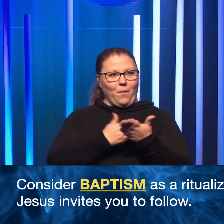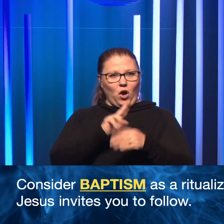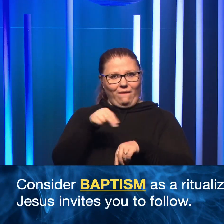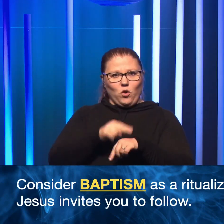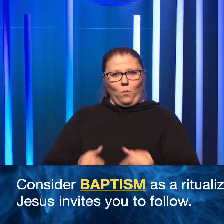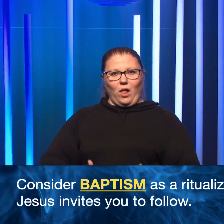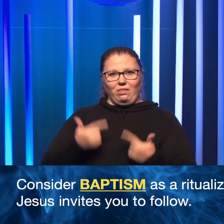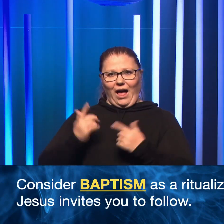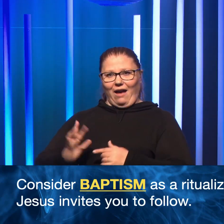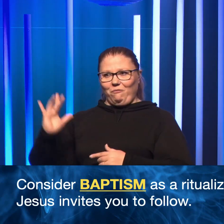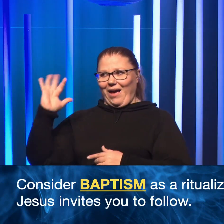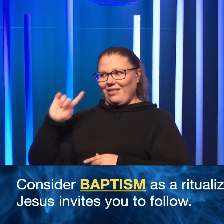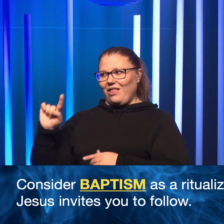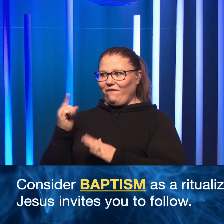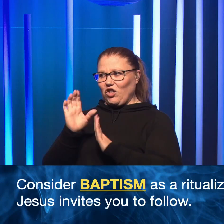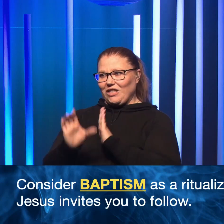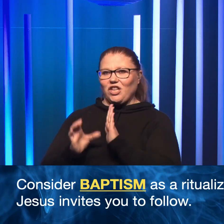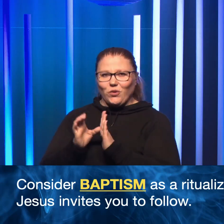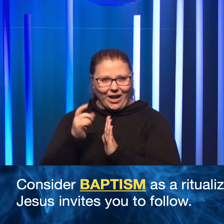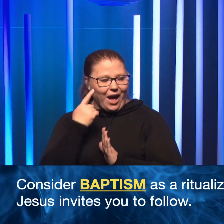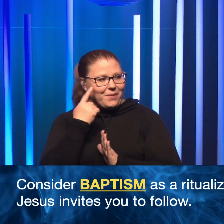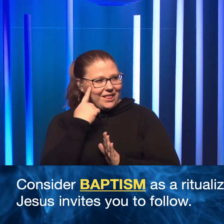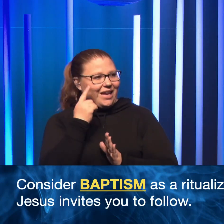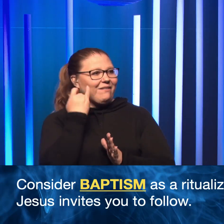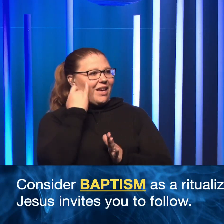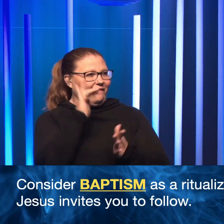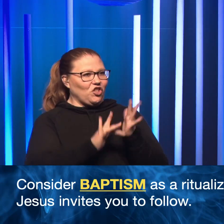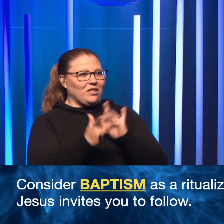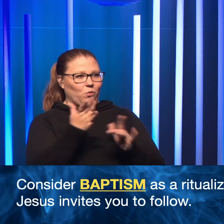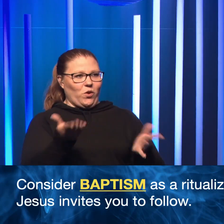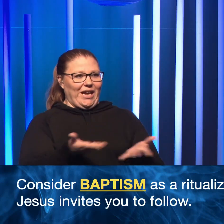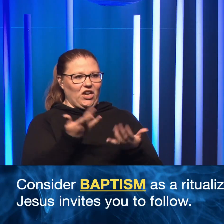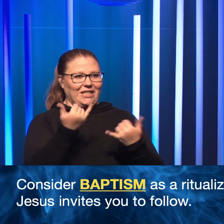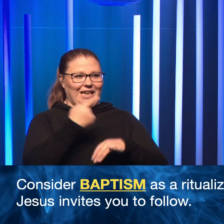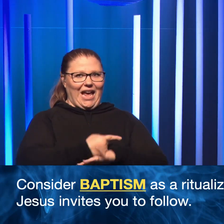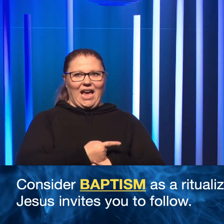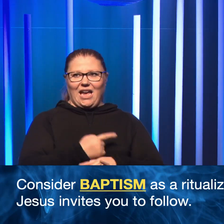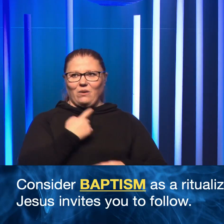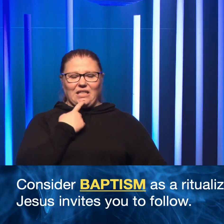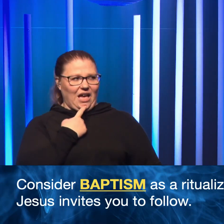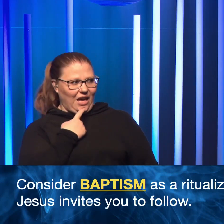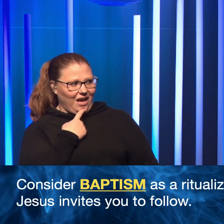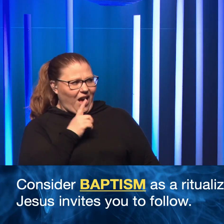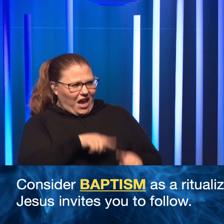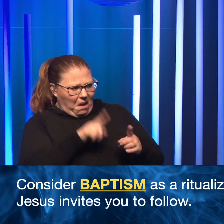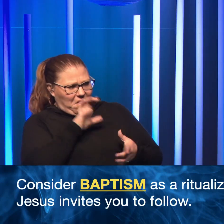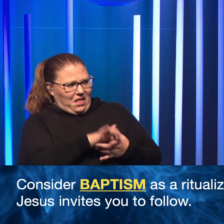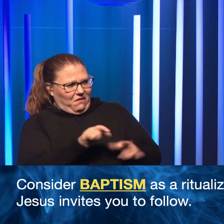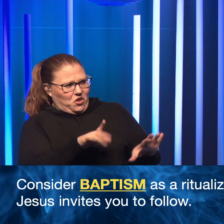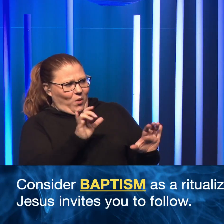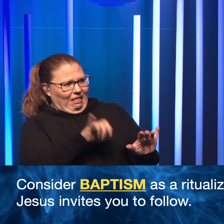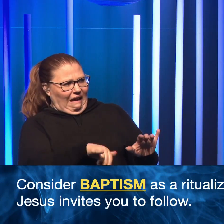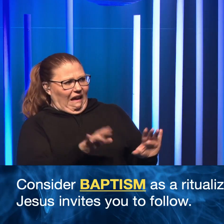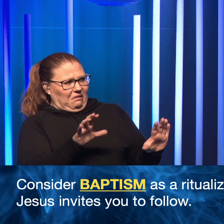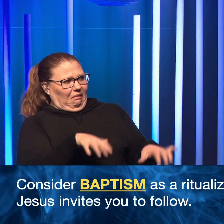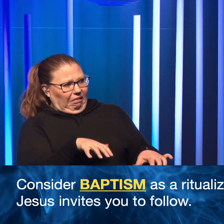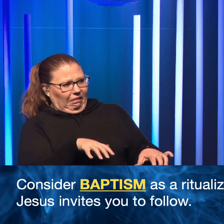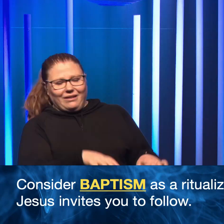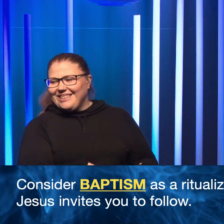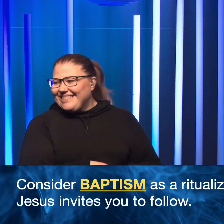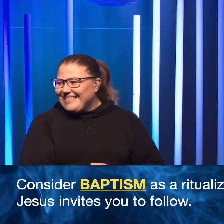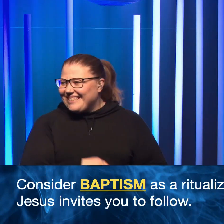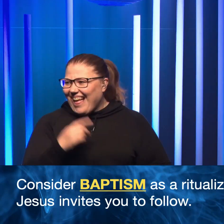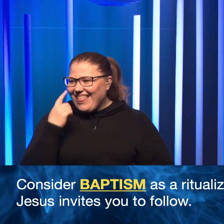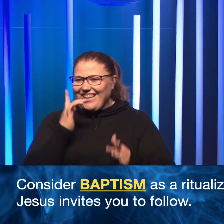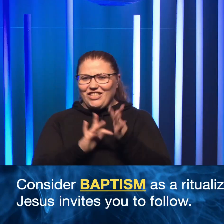life in the first century. And I really do believe if Jesus were here today, he'd be like, I cannot believe you all are doing that. Because